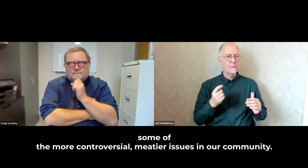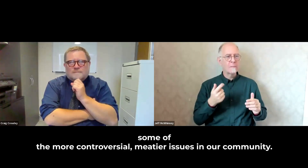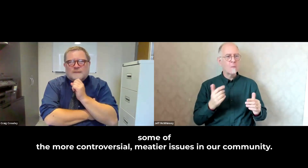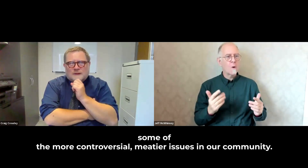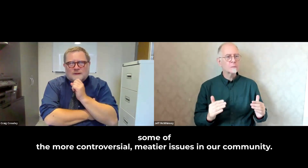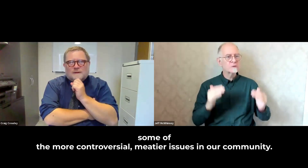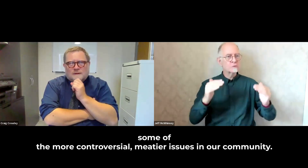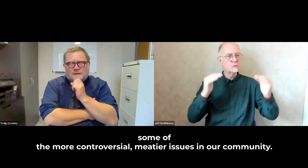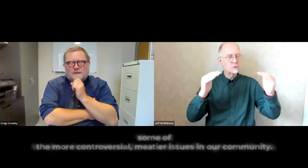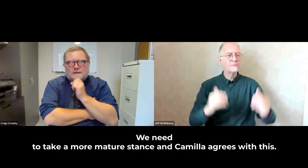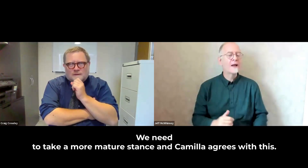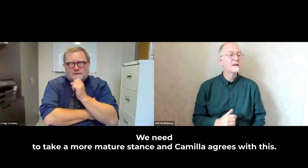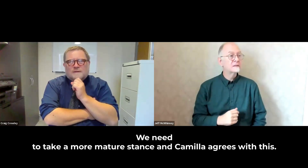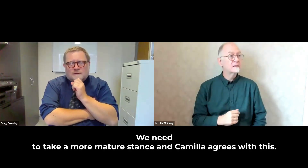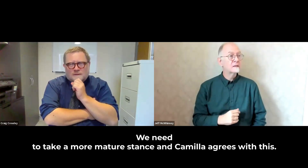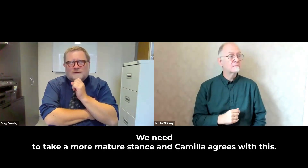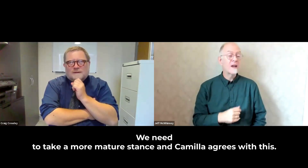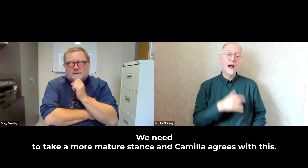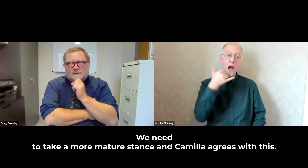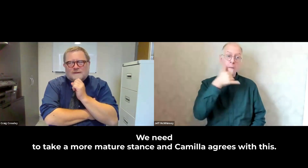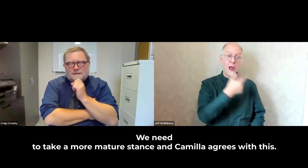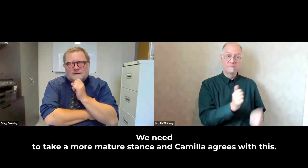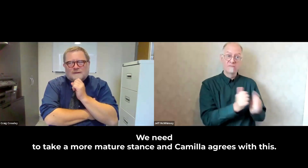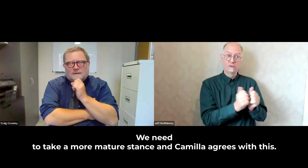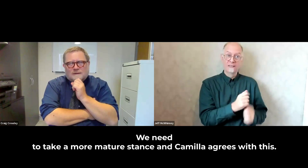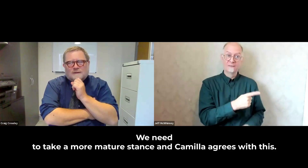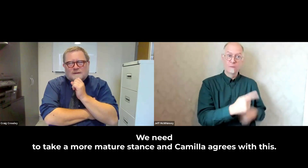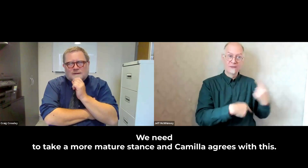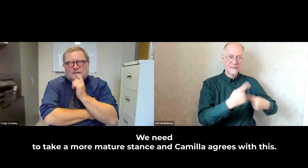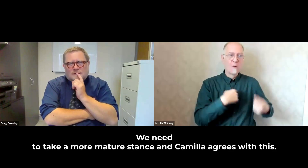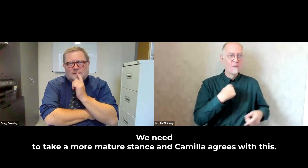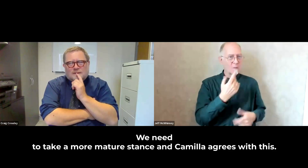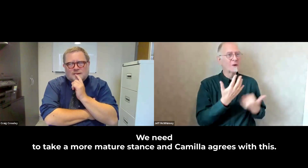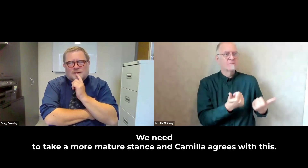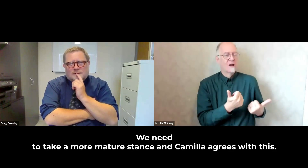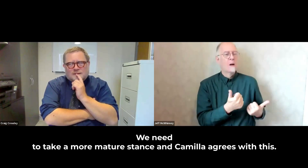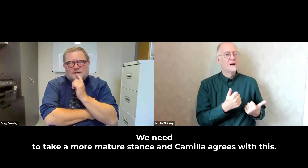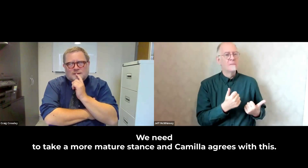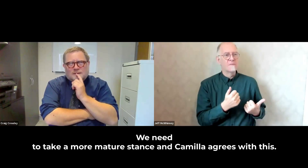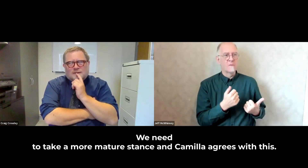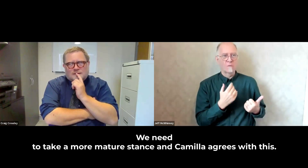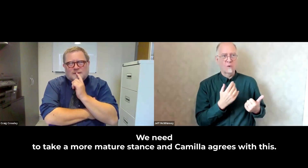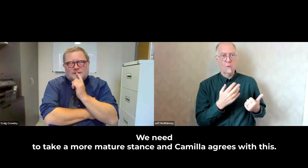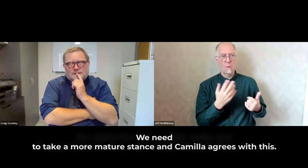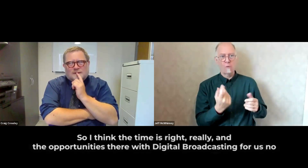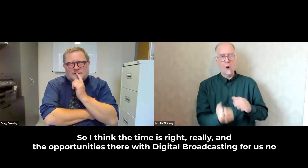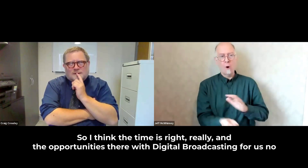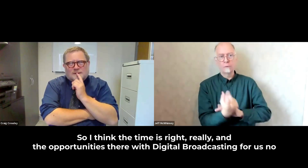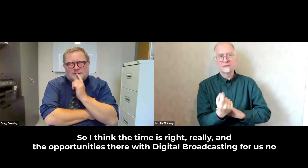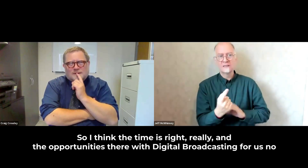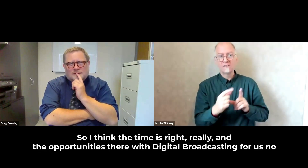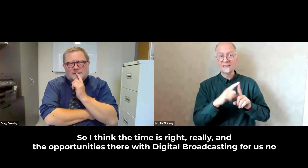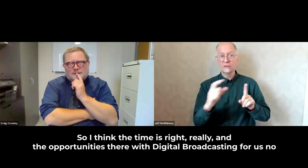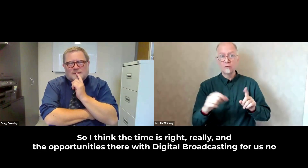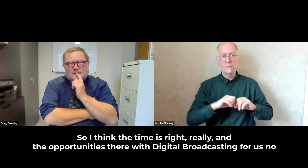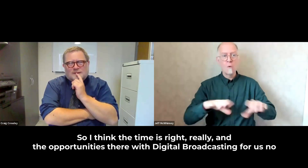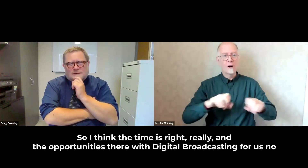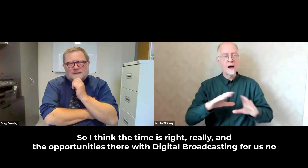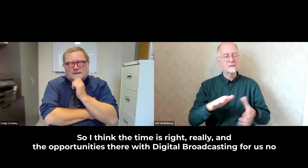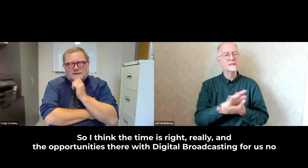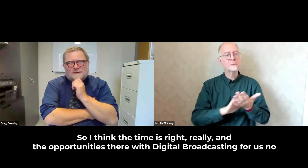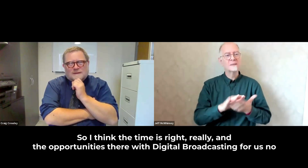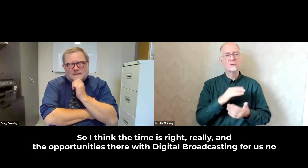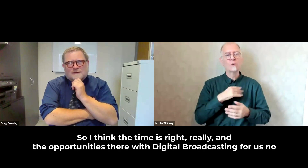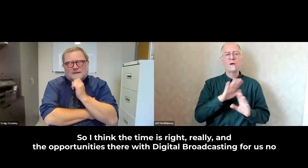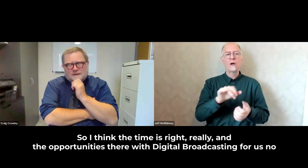in our community. We need to take a more mature stance, and Camilla agrees with this. So I think the time is right, really,